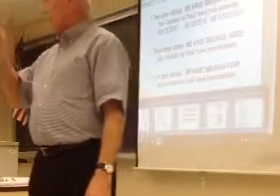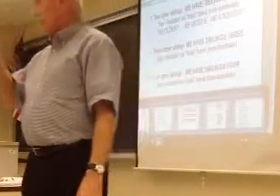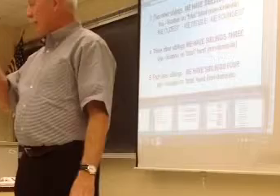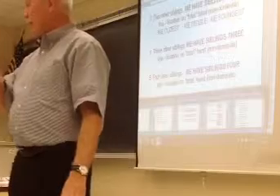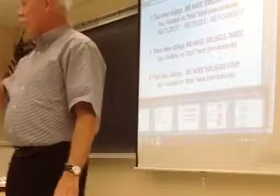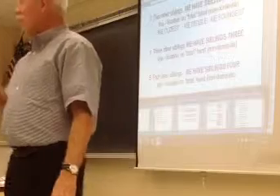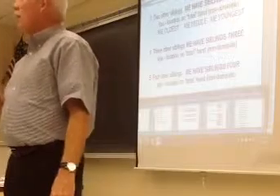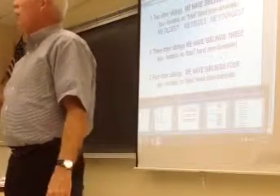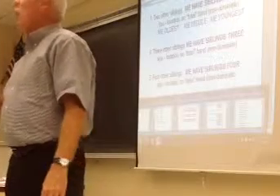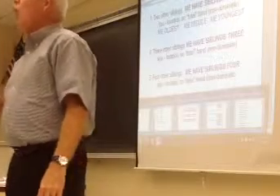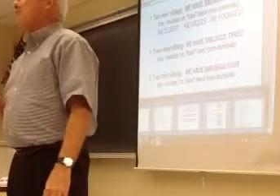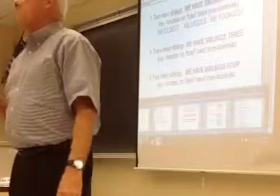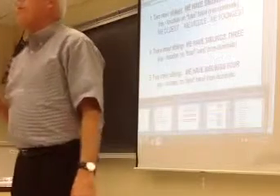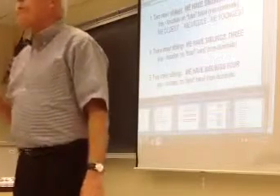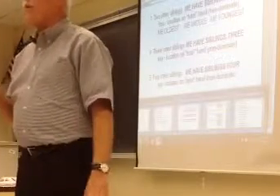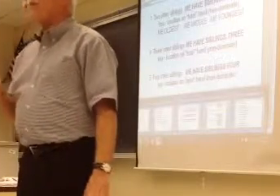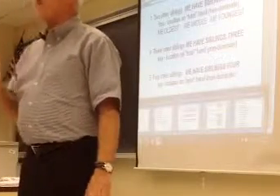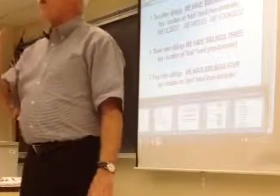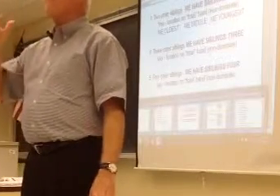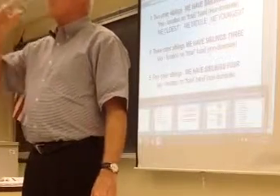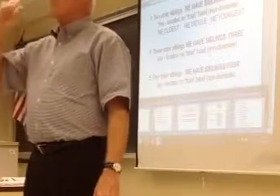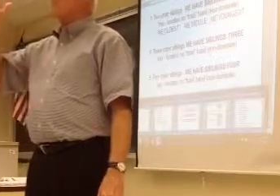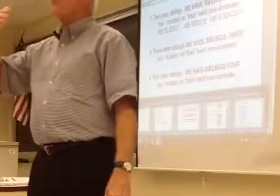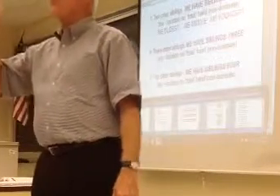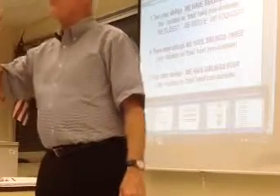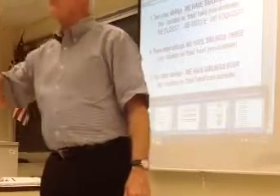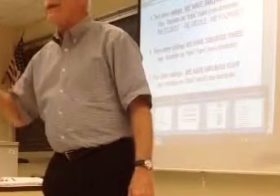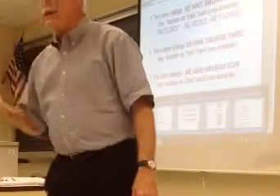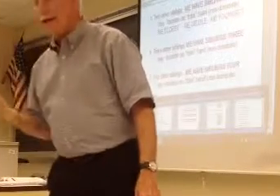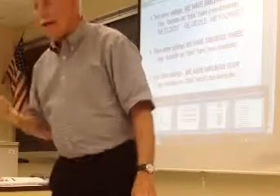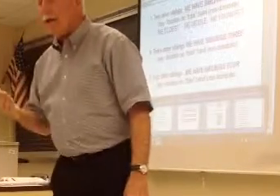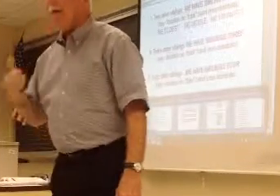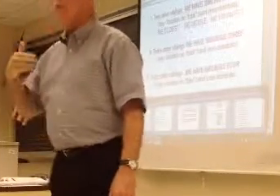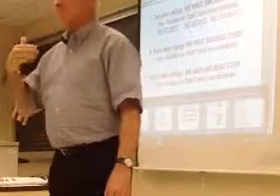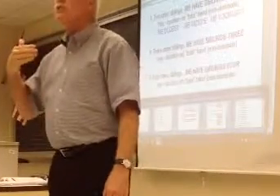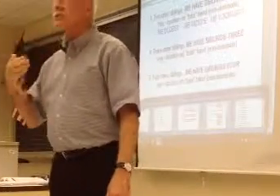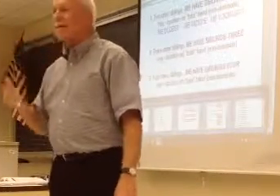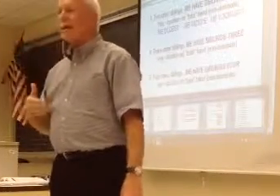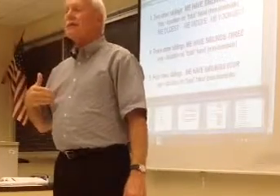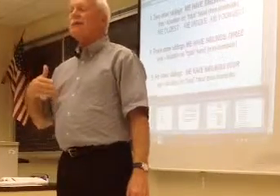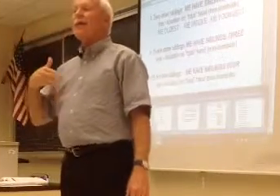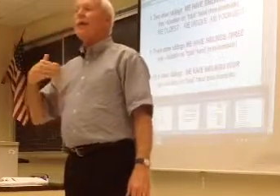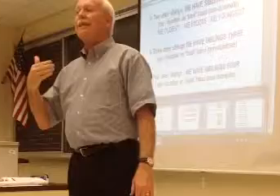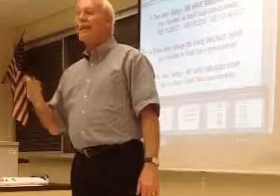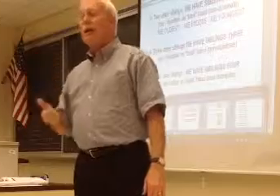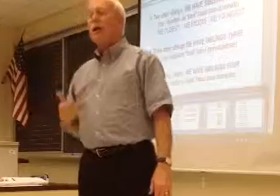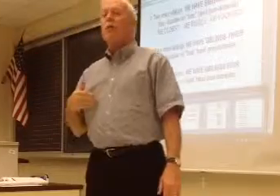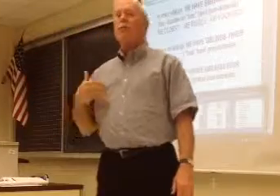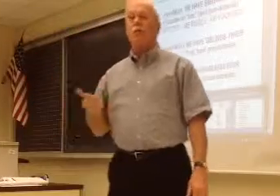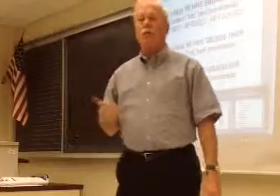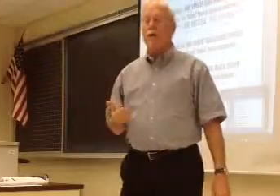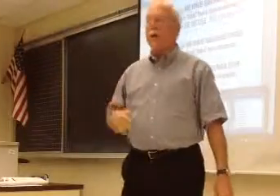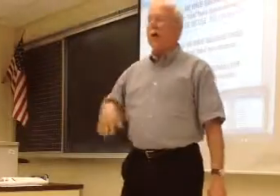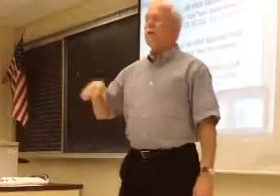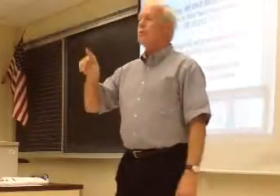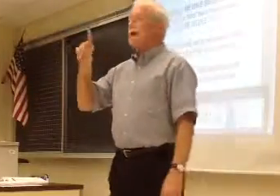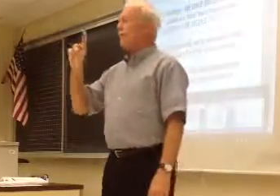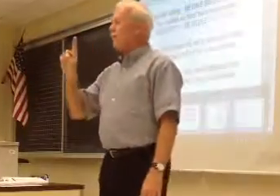10. Ordinal numbers are for ordering first, second, third, and you take